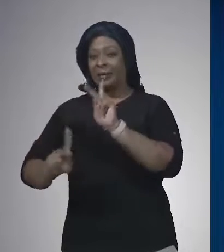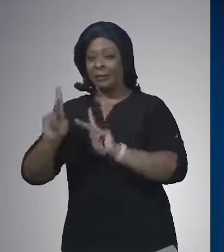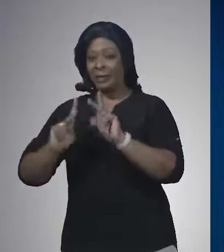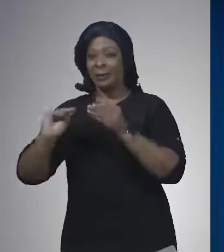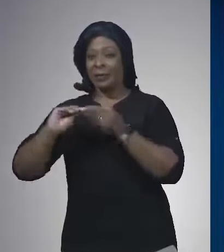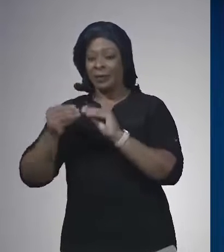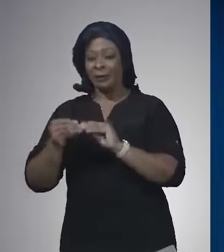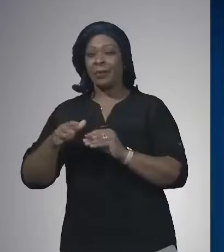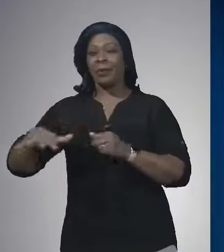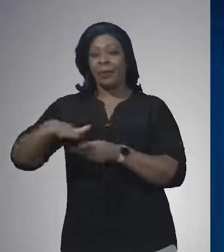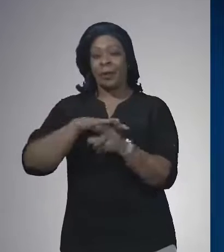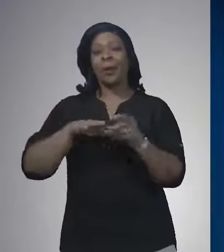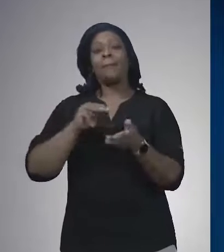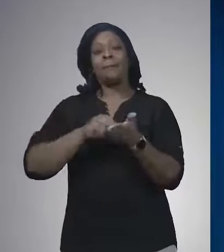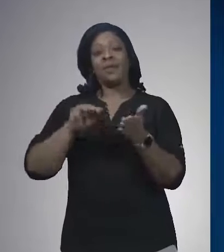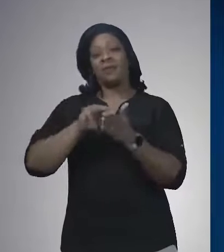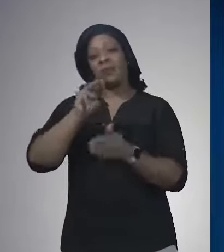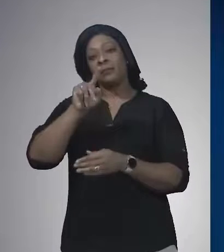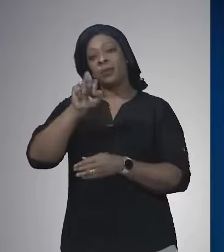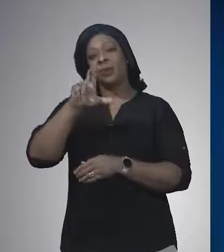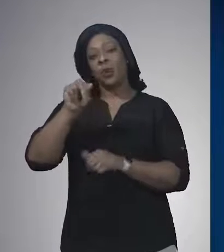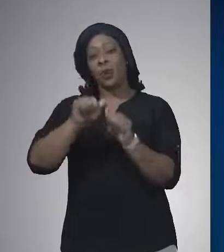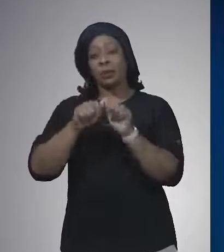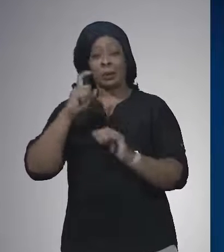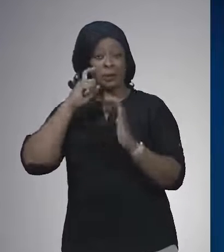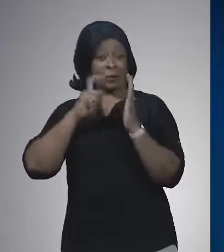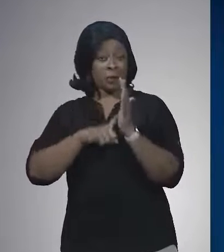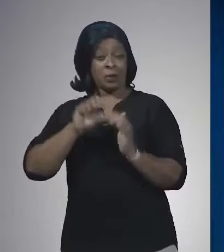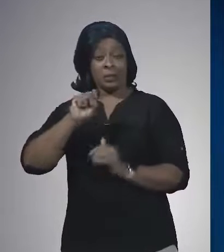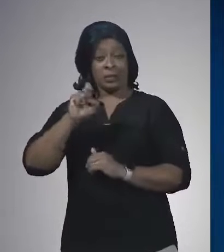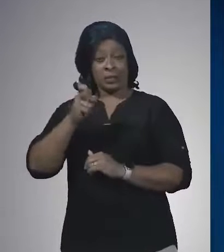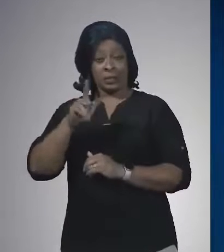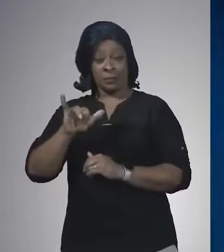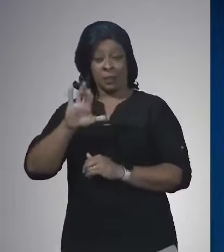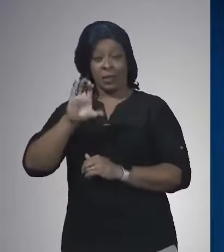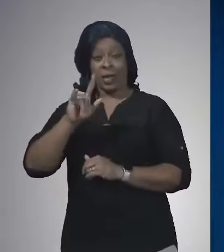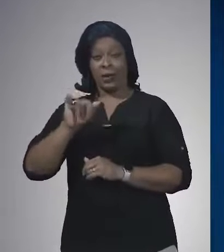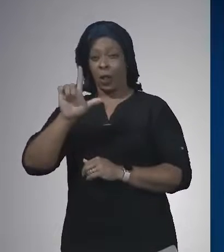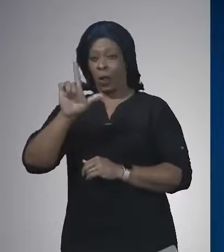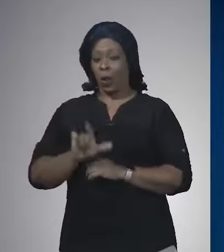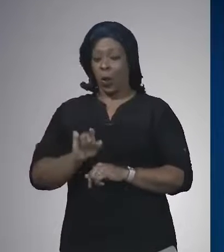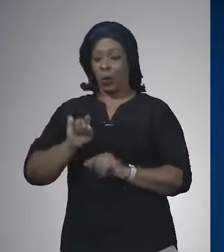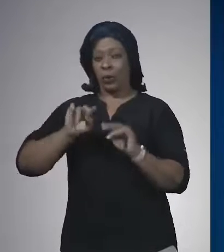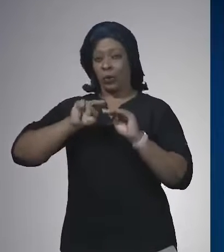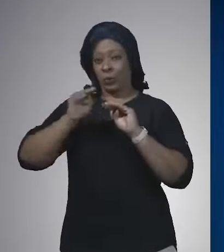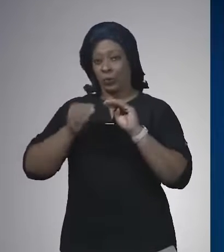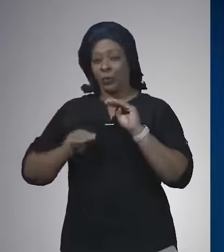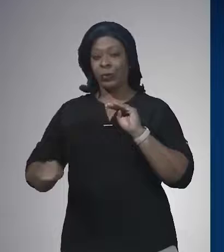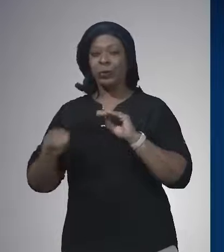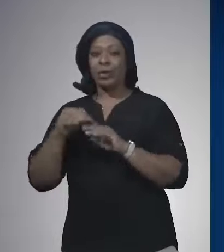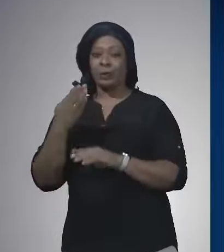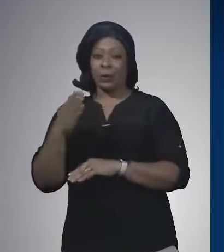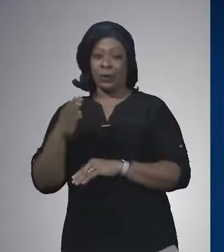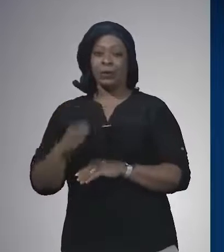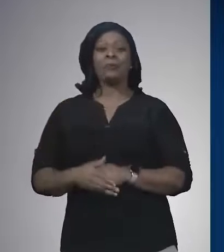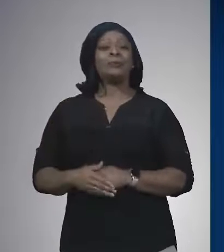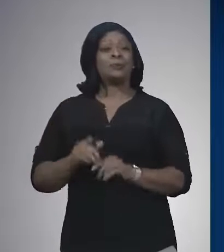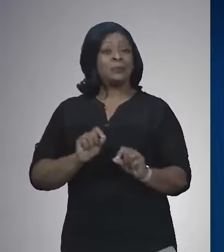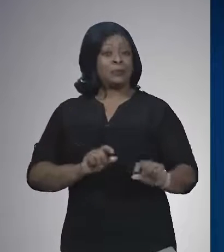surrounding the Memphis metro area. As you can see, Shelby County is the lowest curve in blue. Next